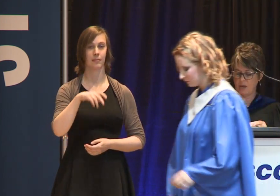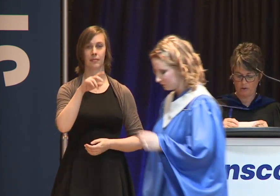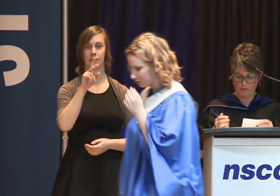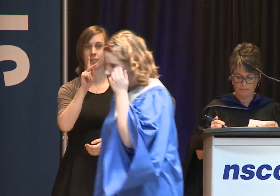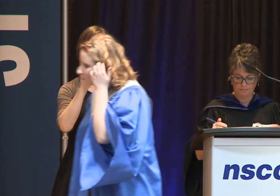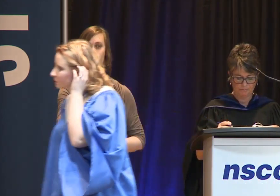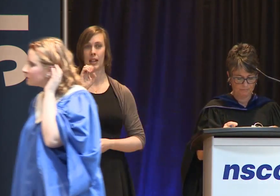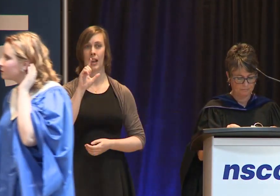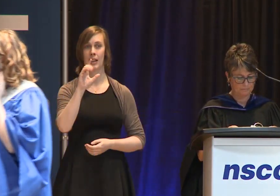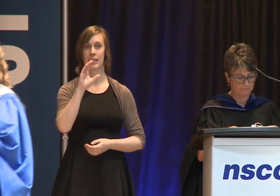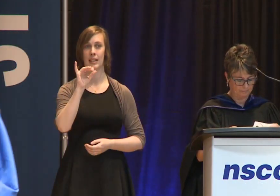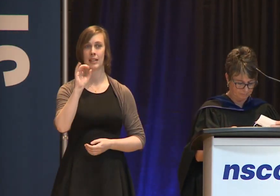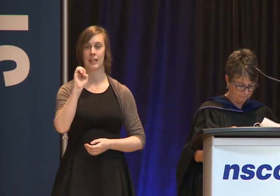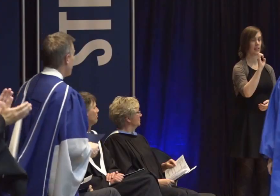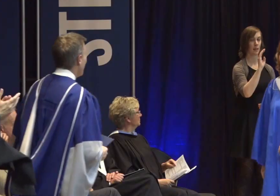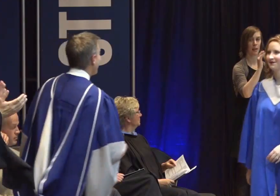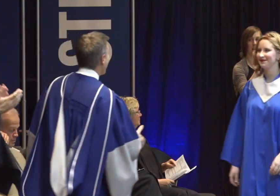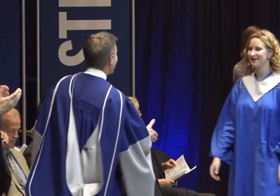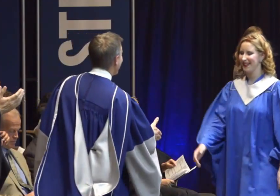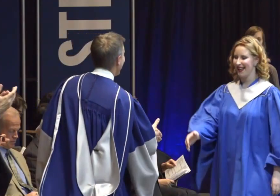Kelsey Baker.